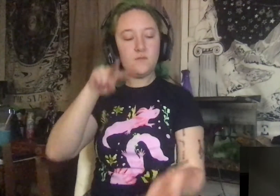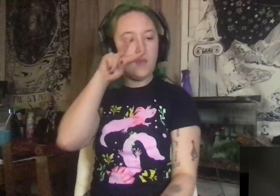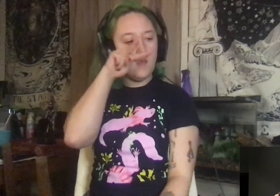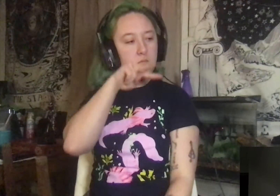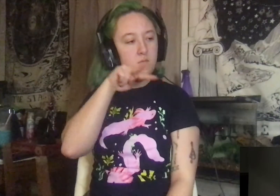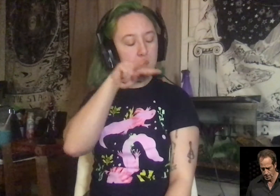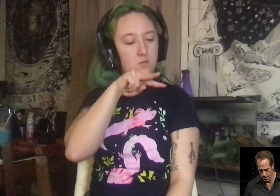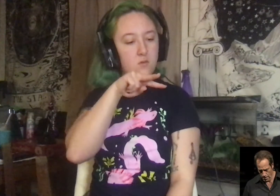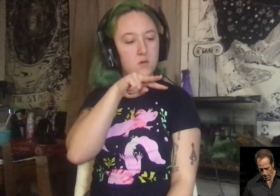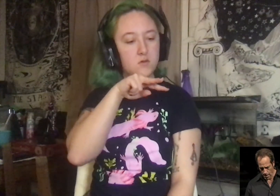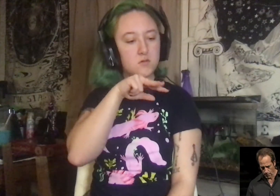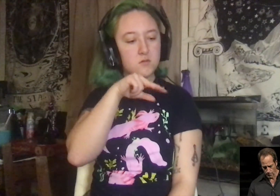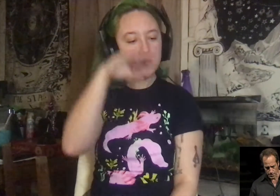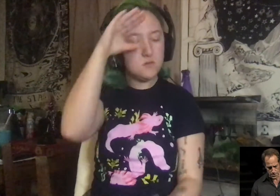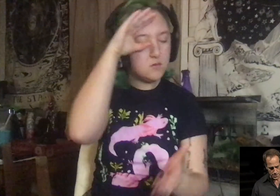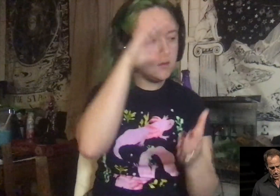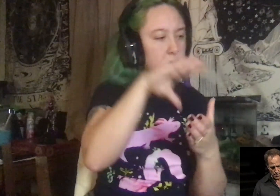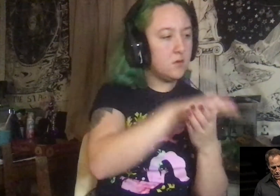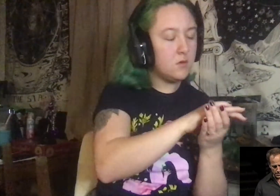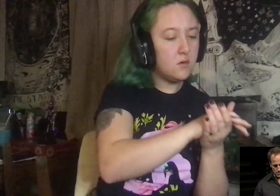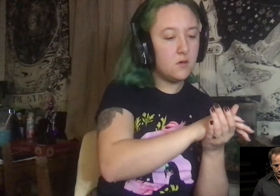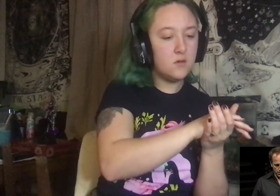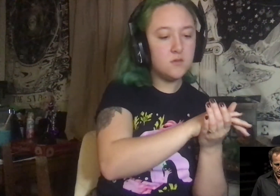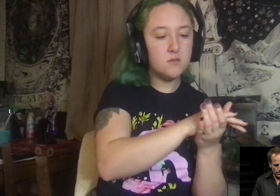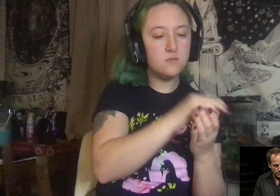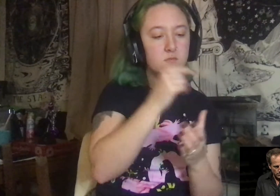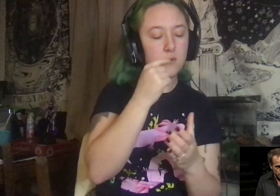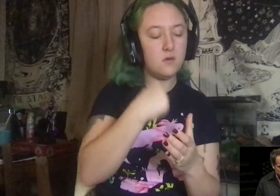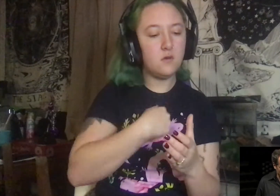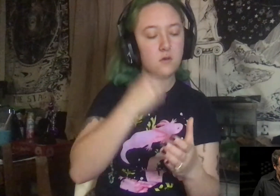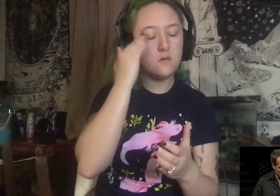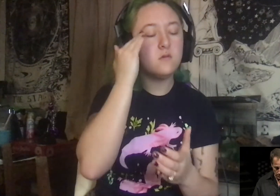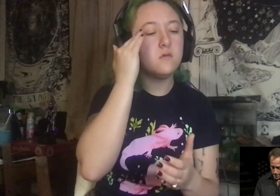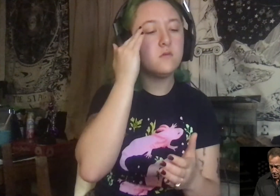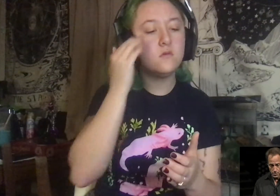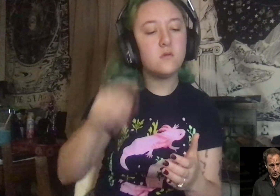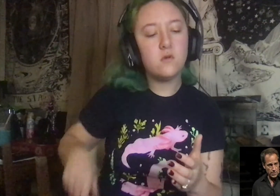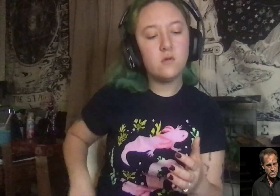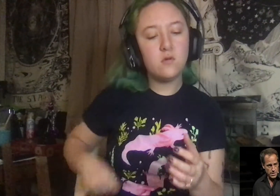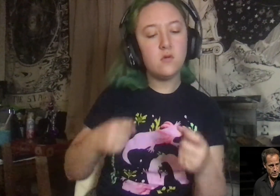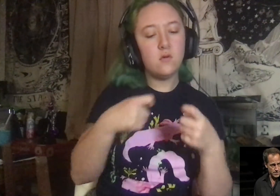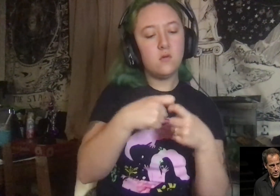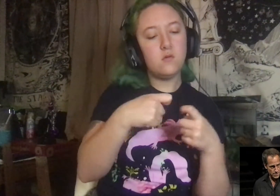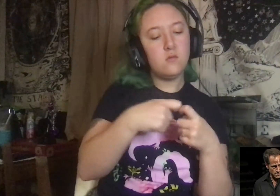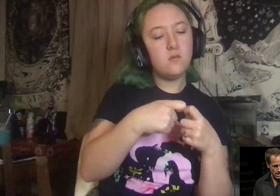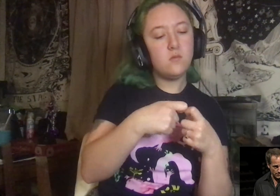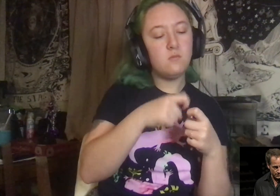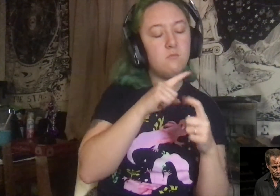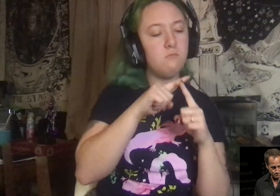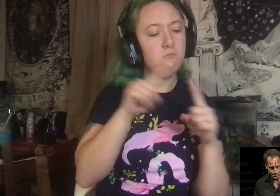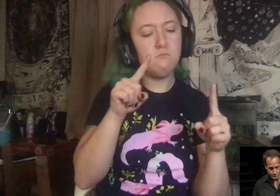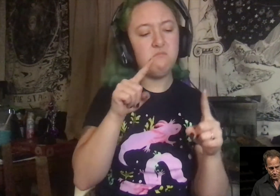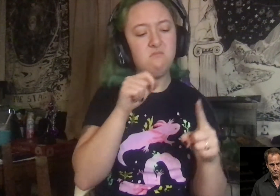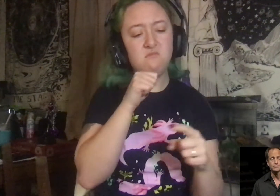apprentice, you do that. Albert reaches in his pocket to pull out, this black rubber band, but what comes out instead is a